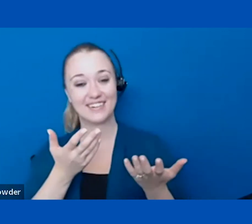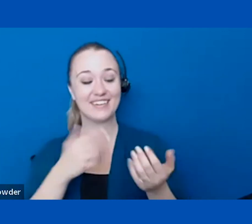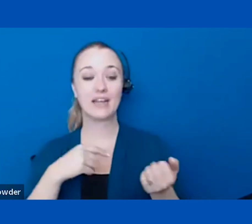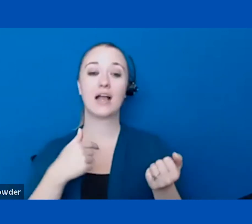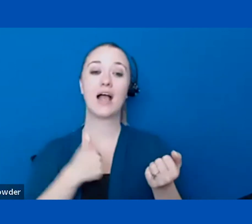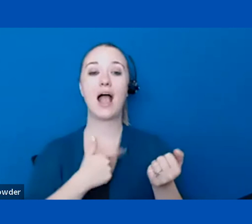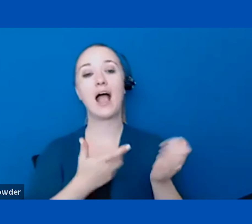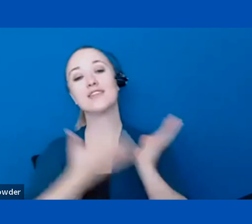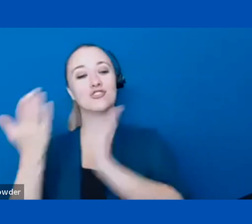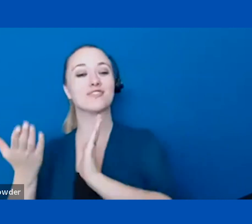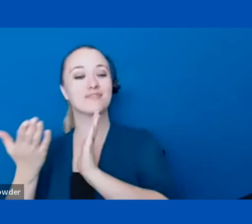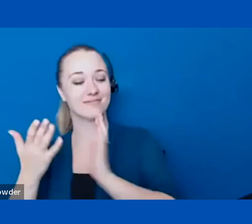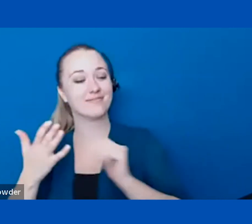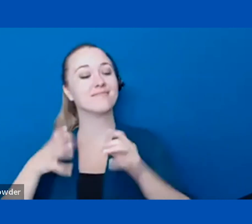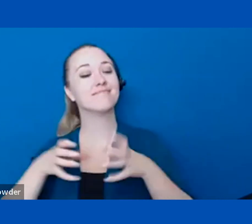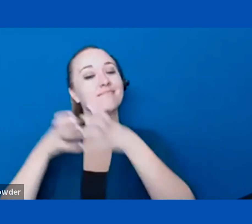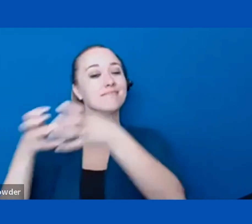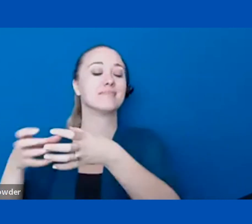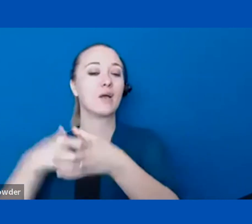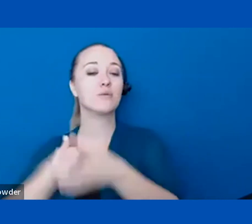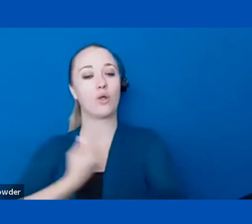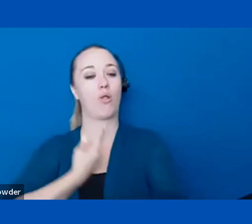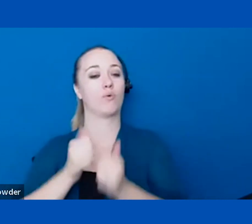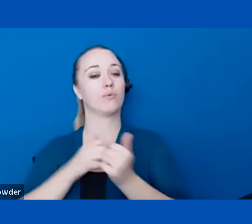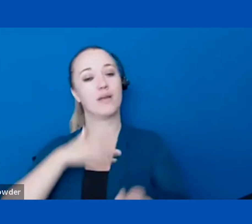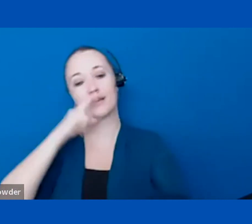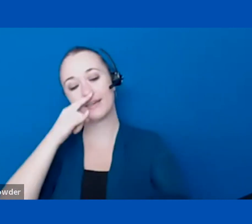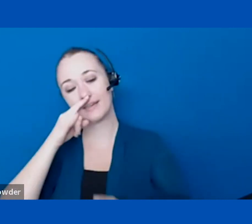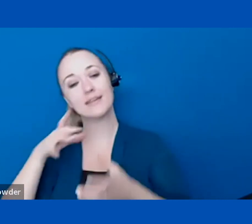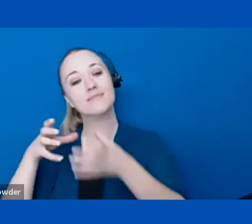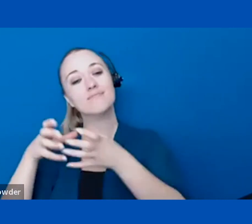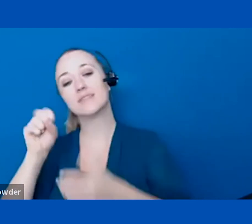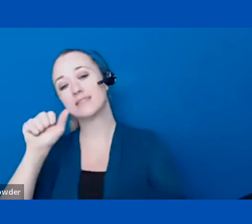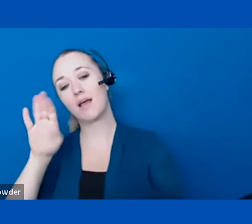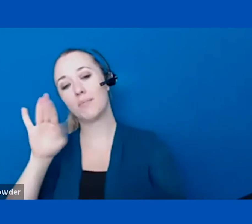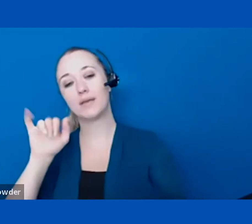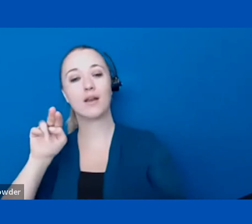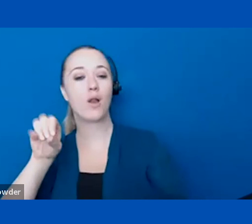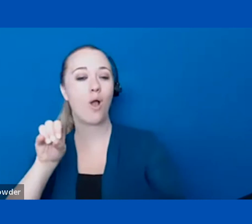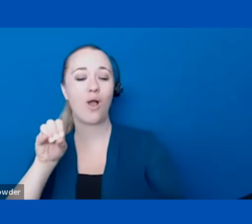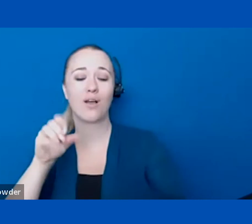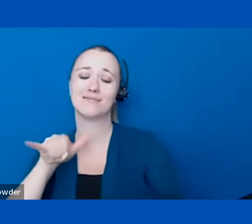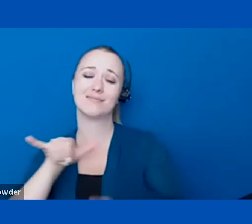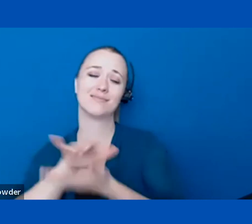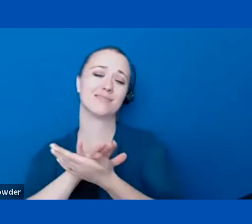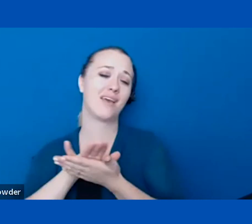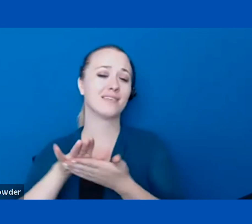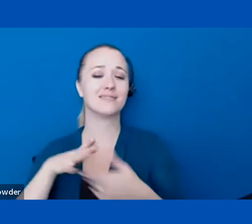alone with my kids up at Sabino, and that was just nice just to be out there. I love nature,